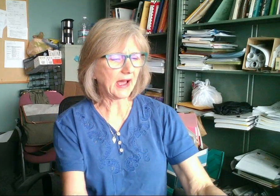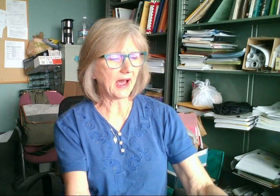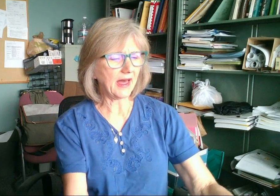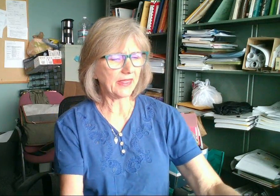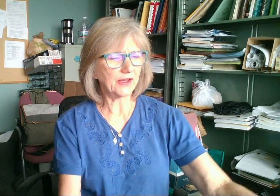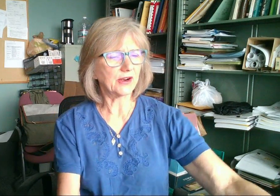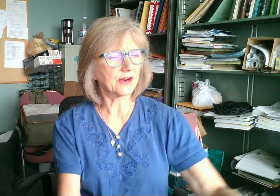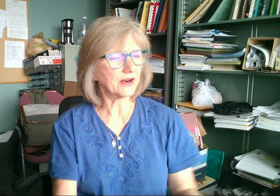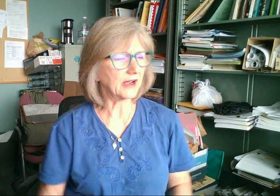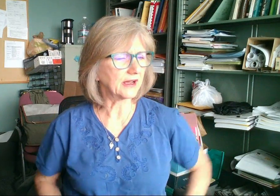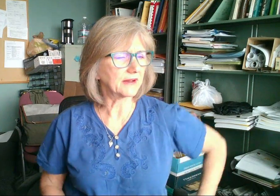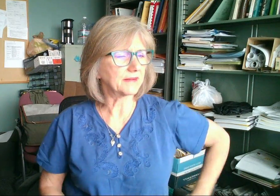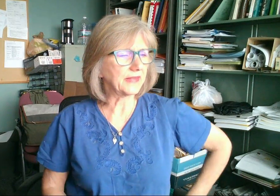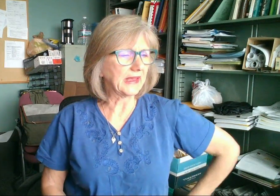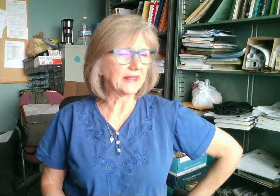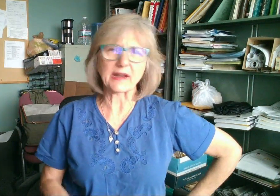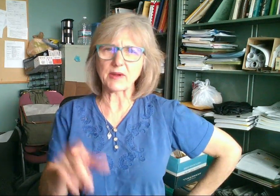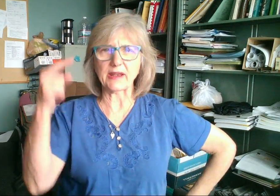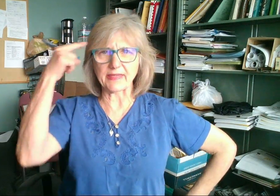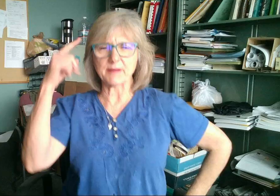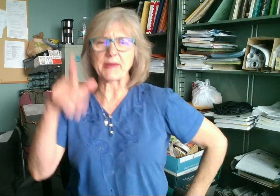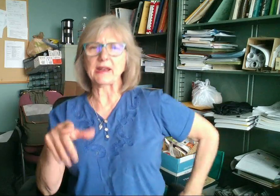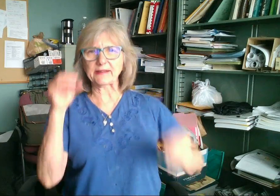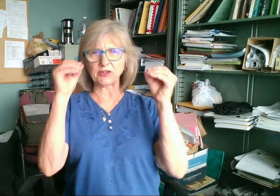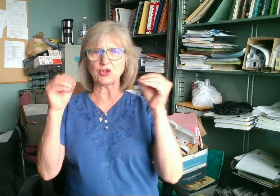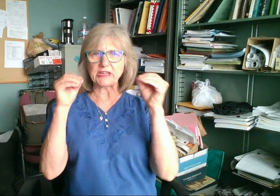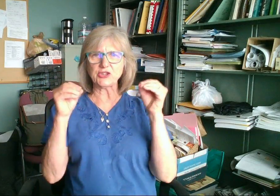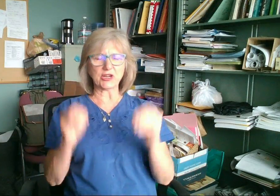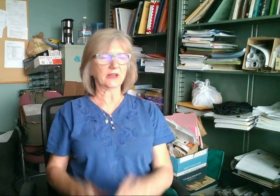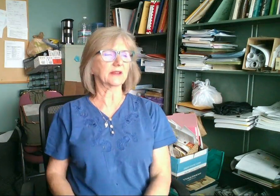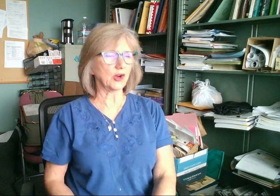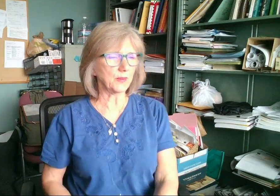The other thing that I want you to think about is in your teaching. So